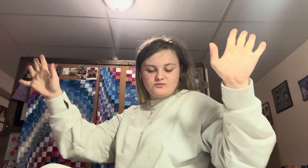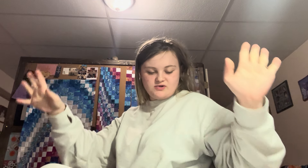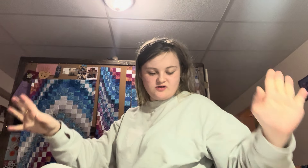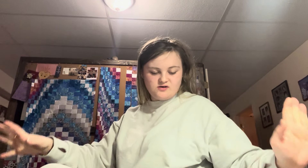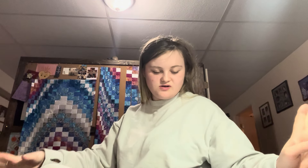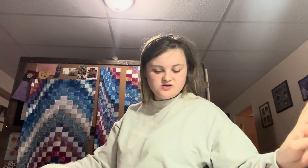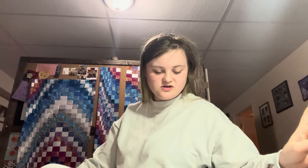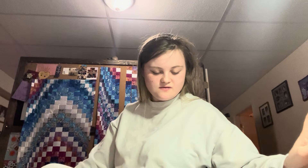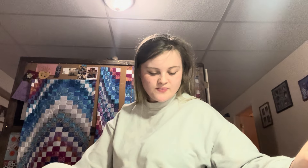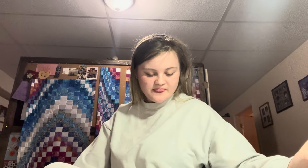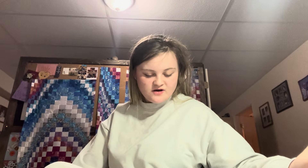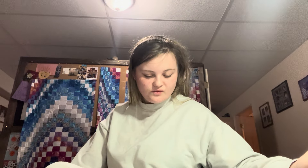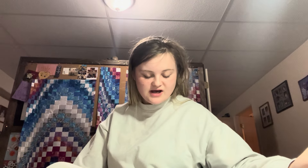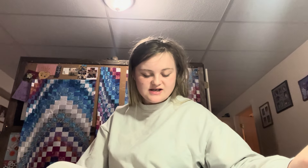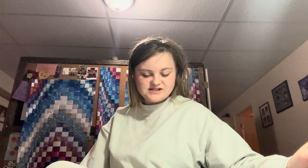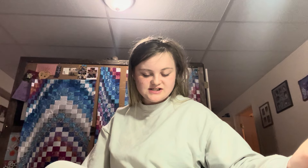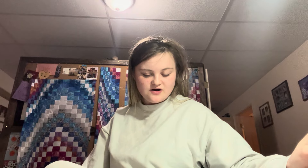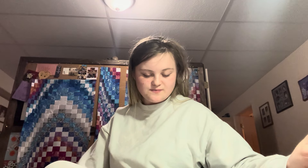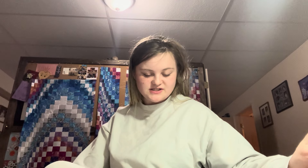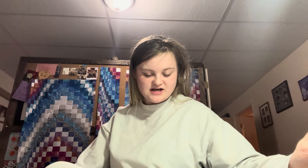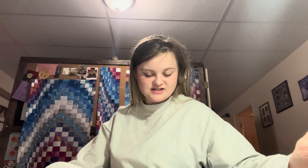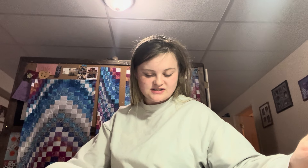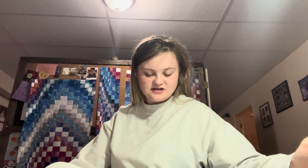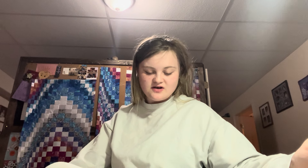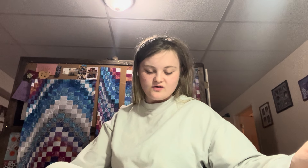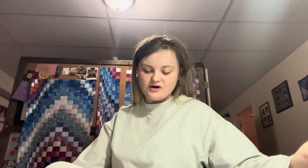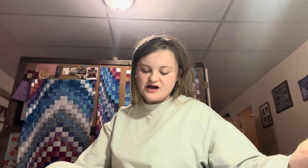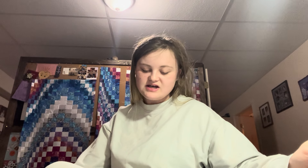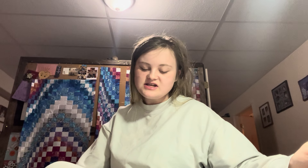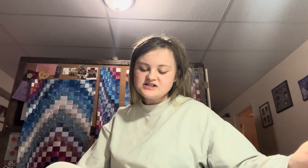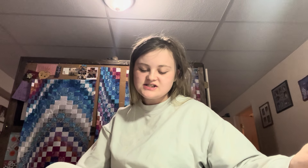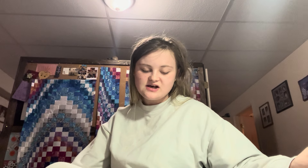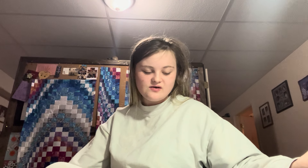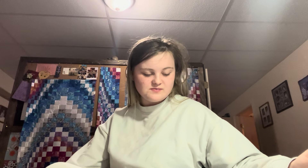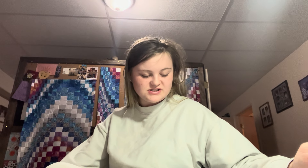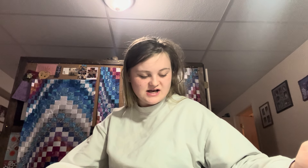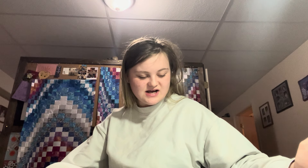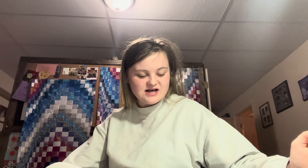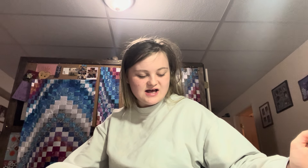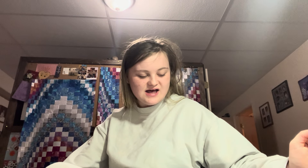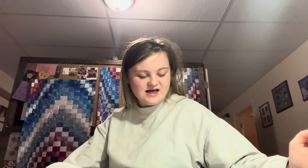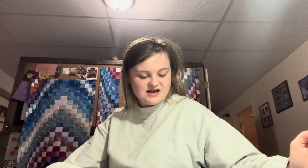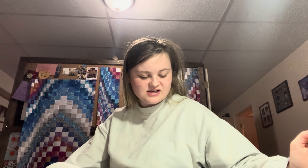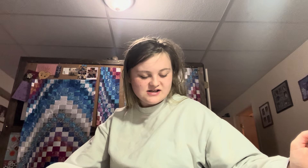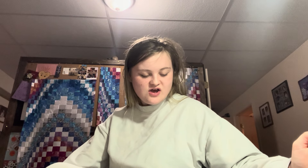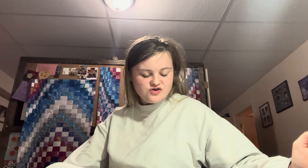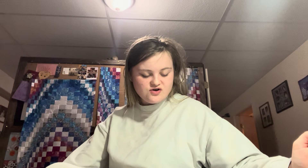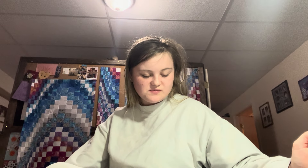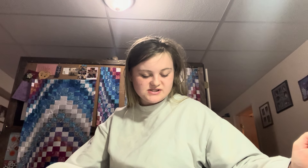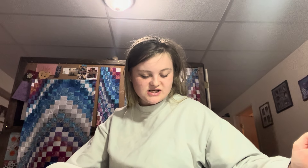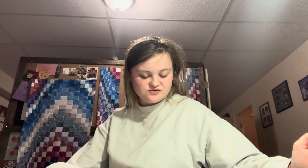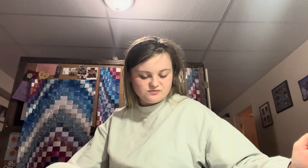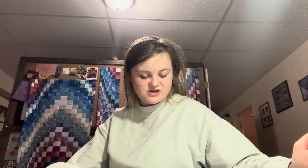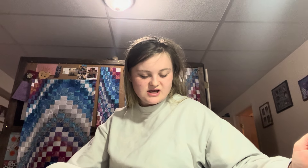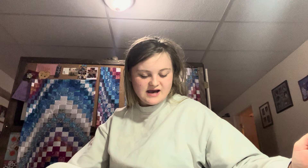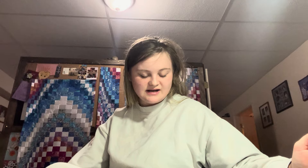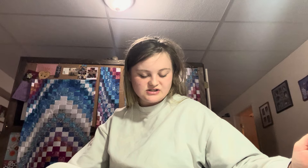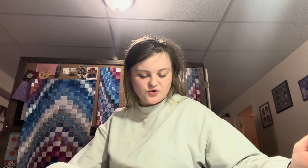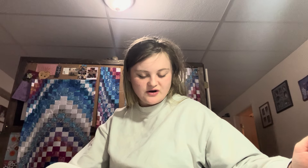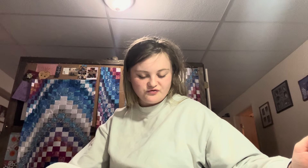me. Why so obsessed? Why so obsessed? You're obsessed with me and it's quite